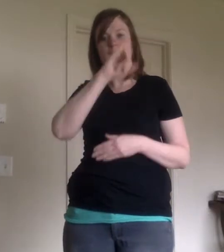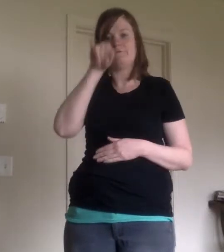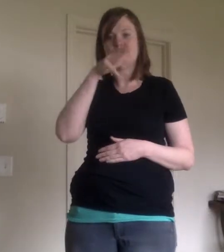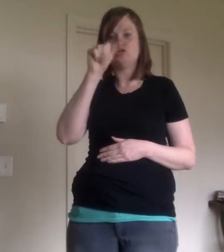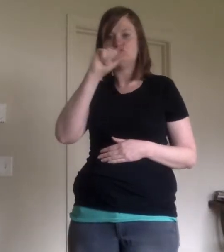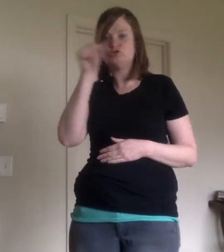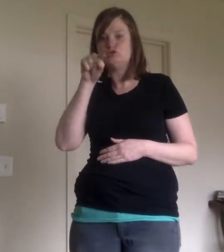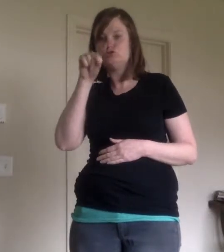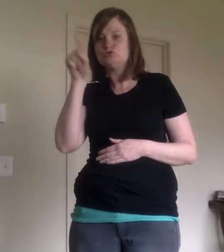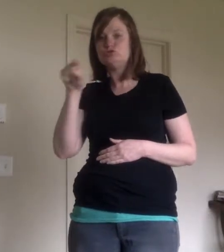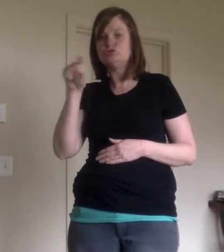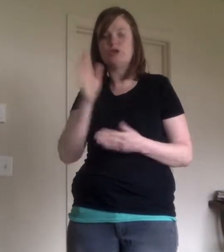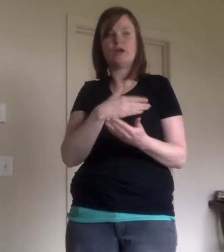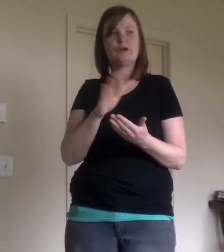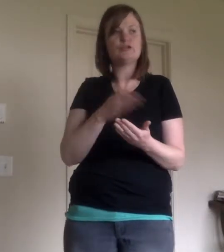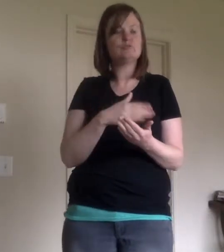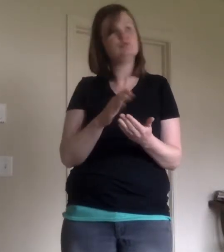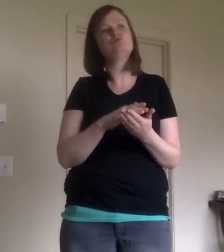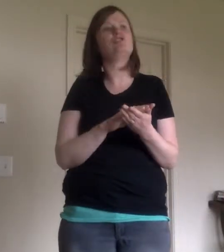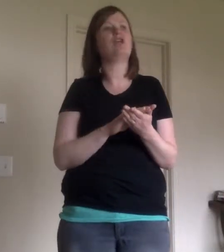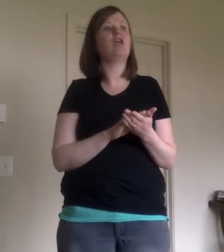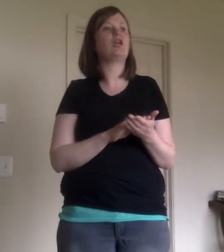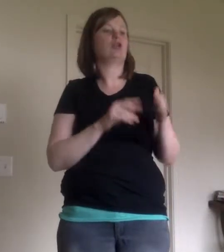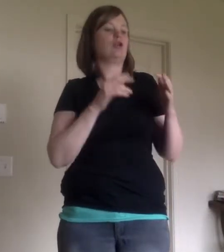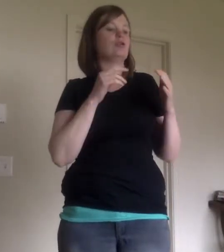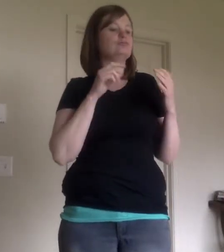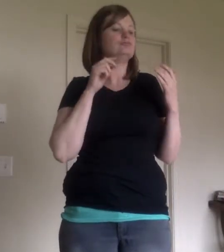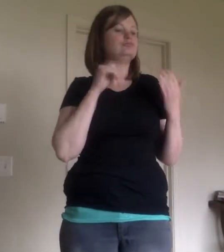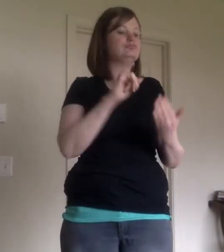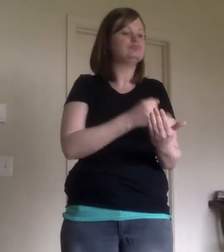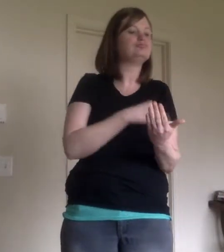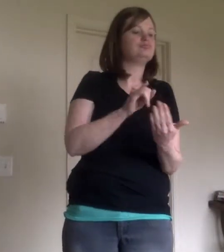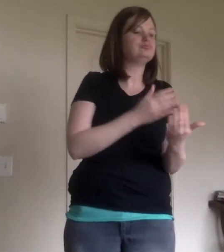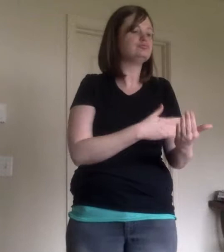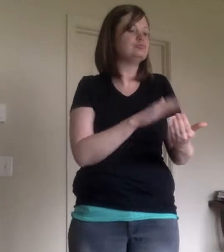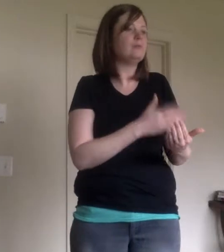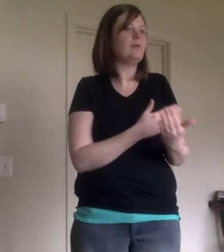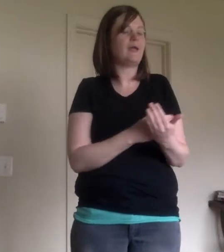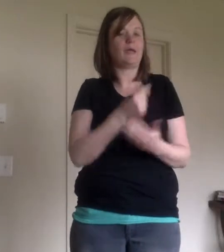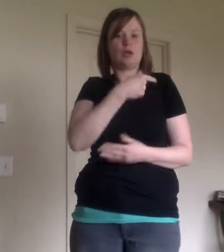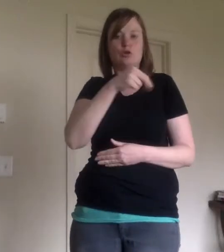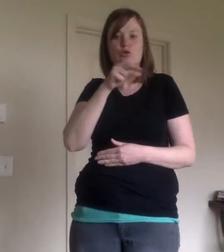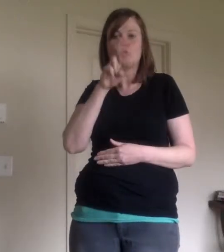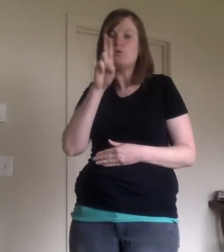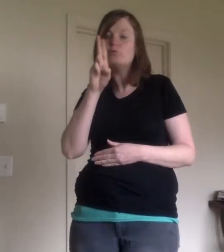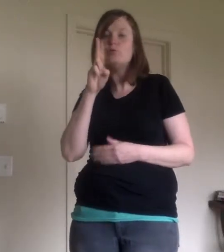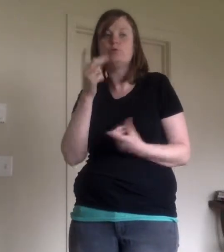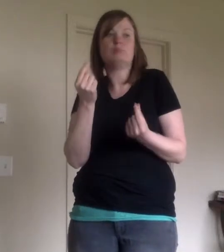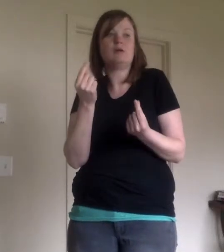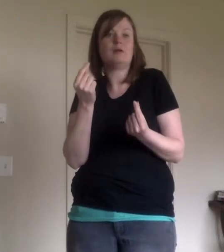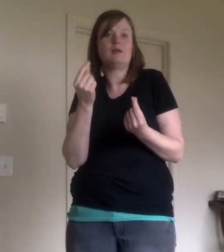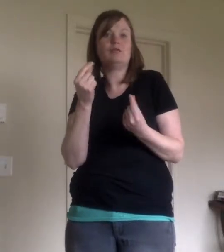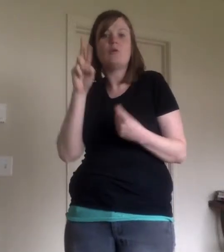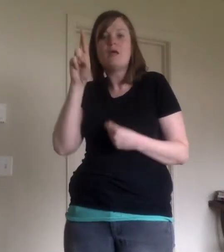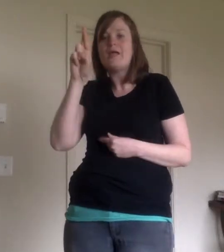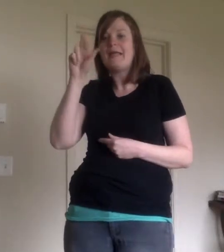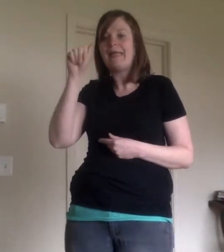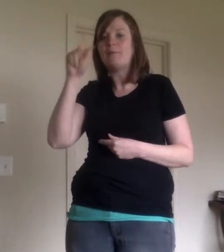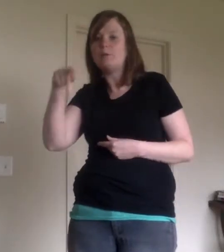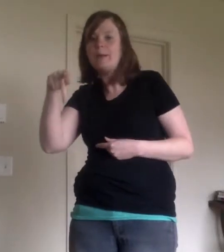and they would play jazz music as he would rap over the music. And it was really just interesting fusion between jazz and hip-hop, and